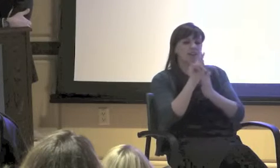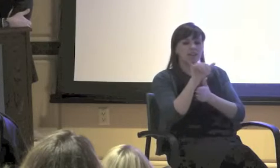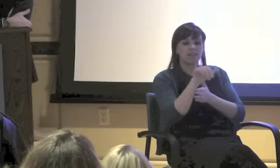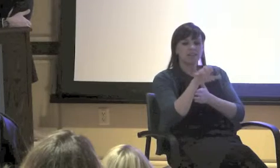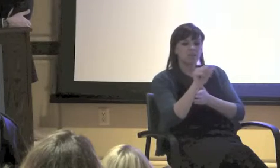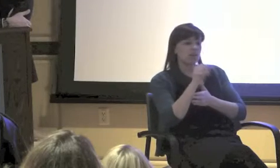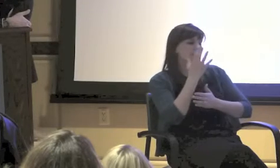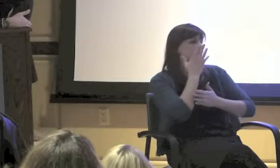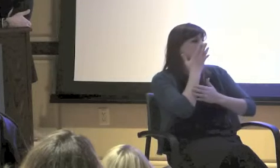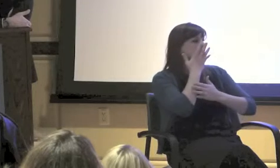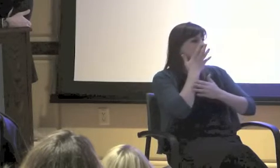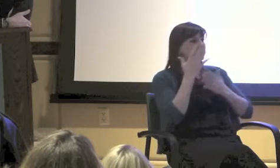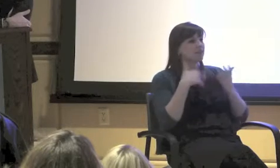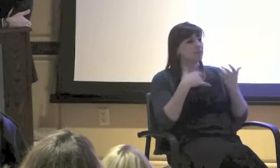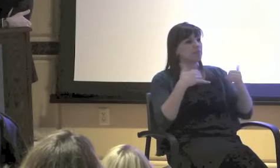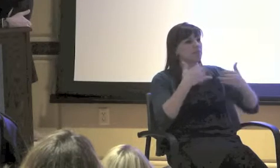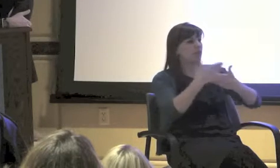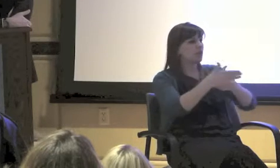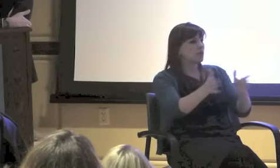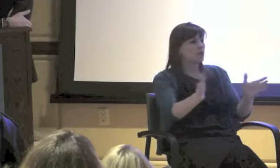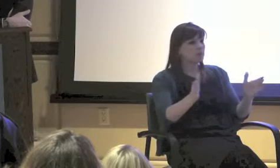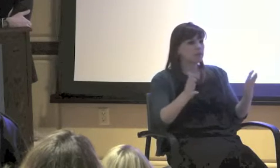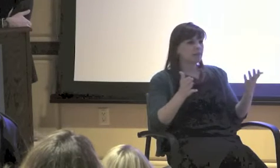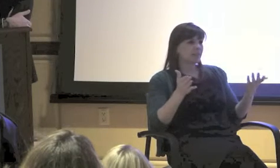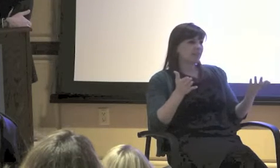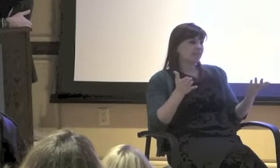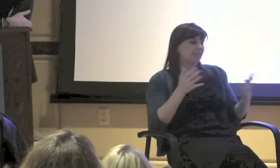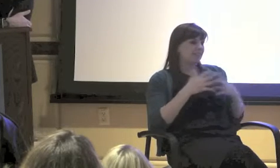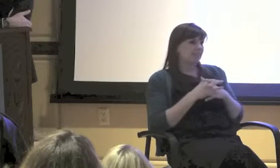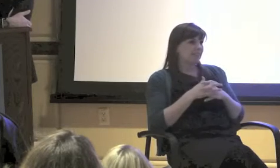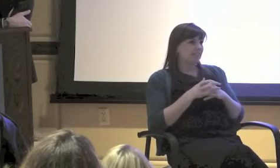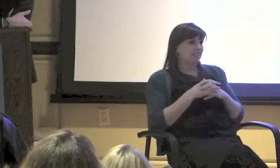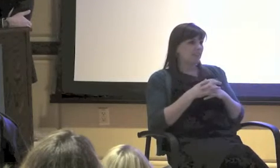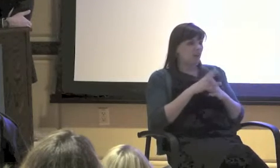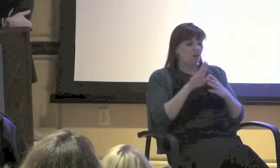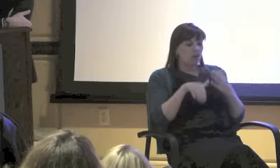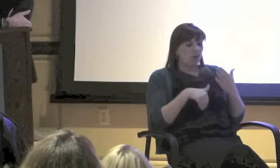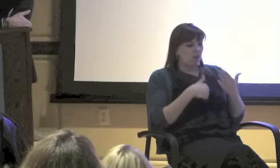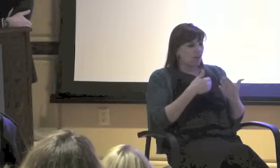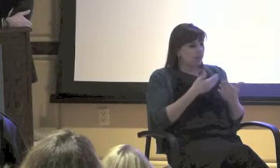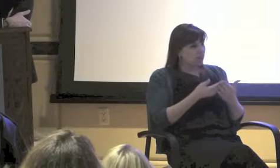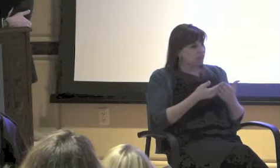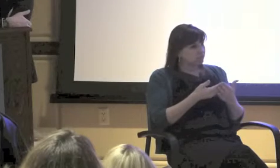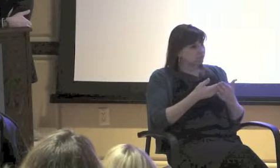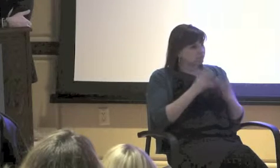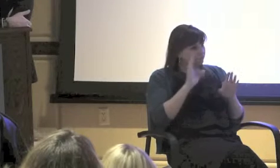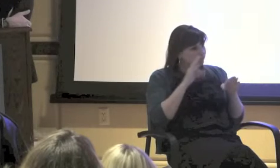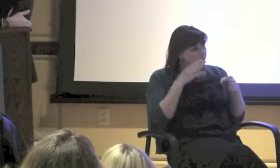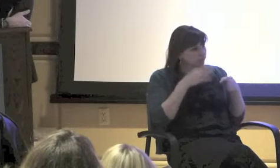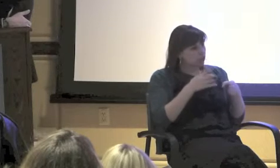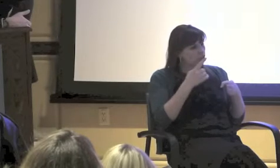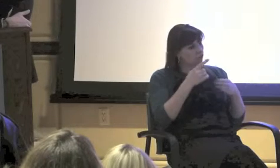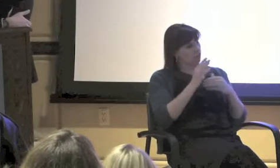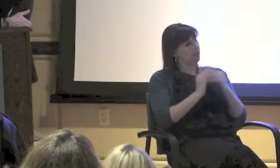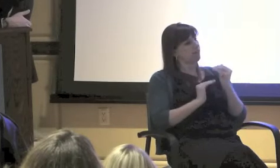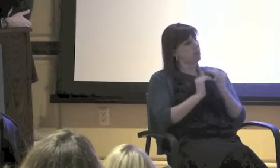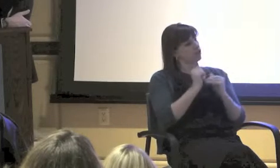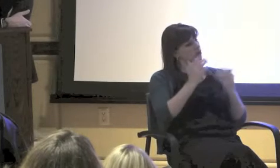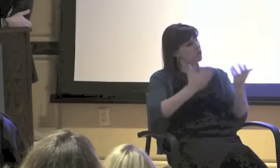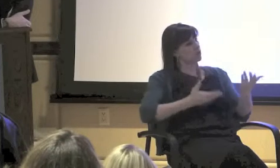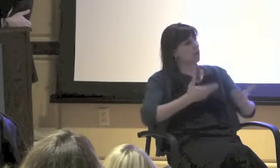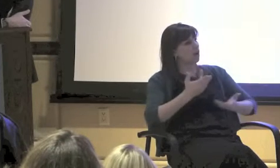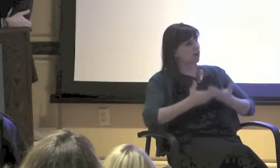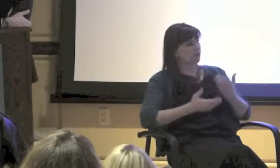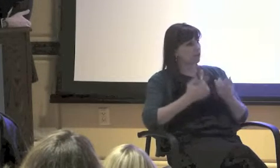and colors in the playrooms, and all of it is meant to be comforting and